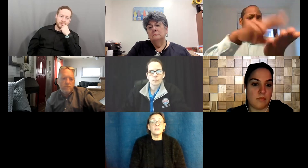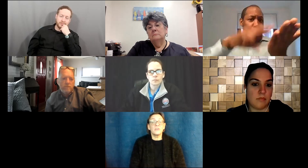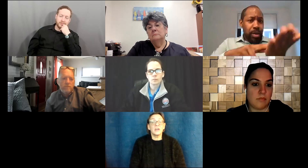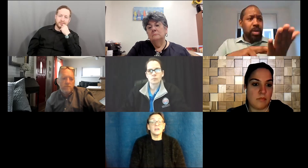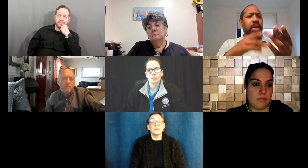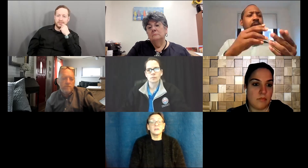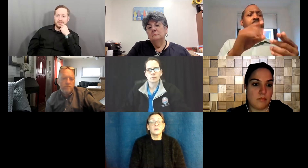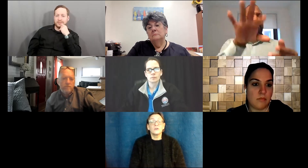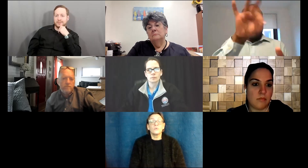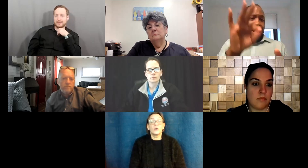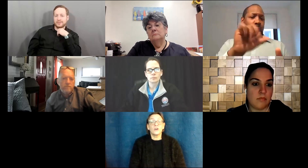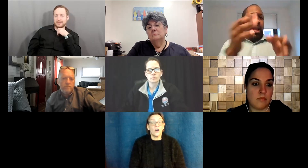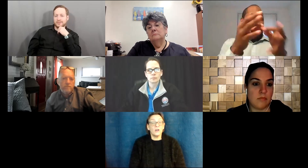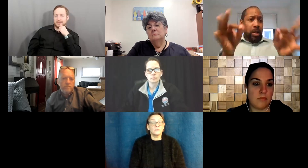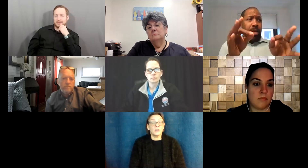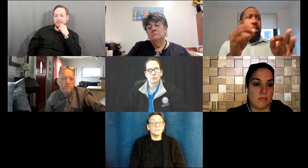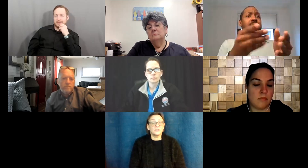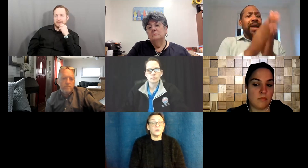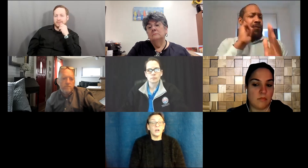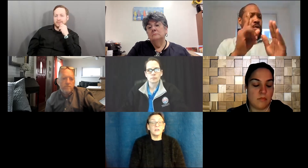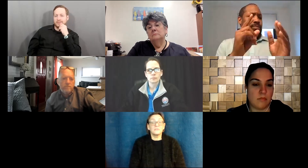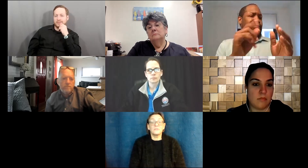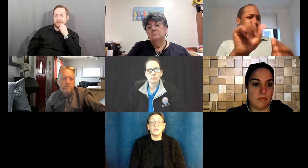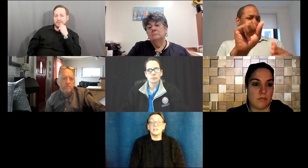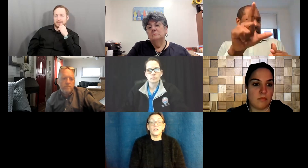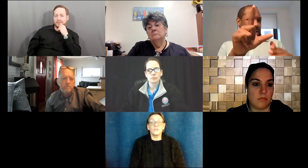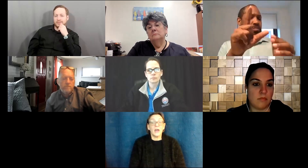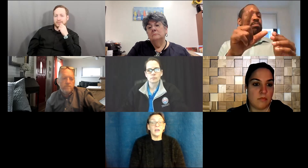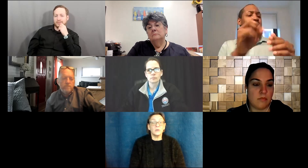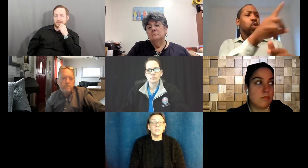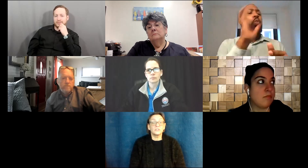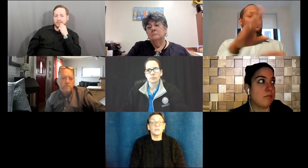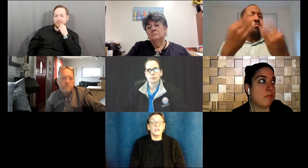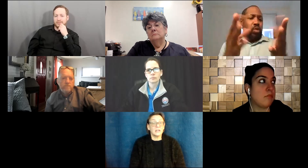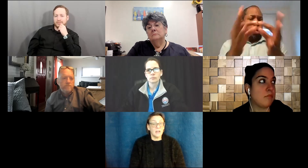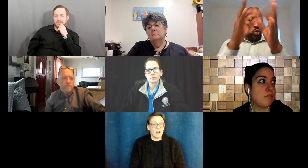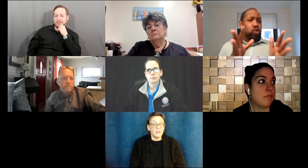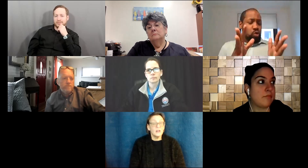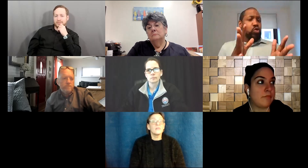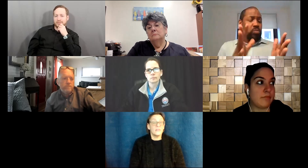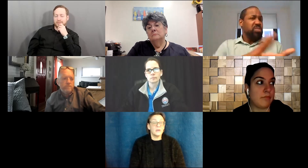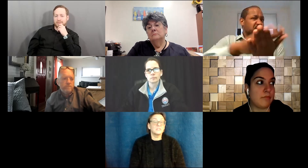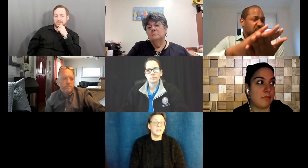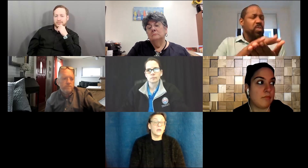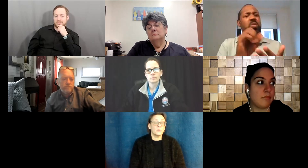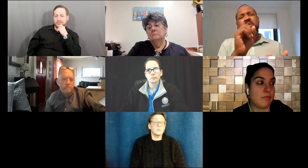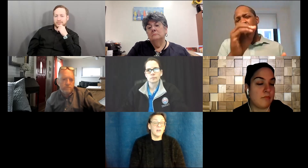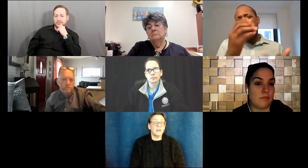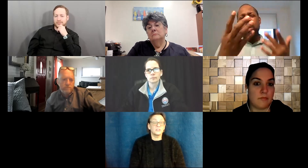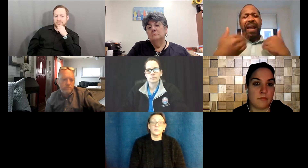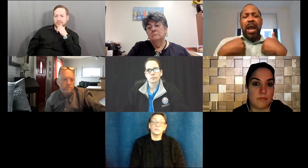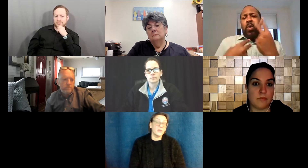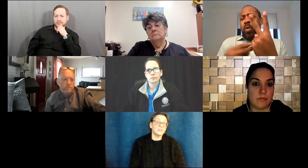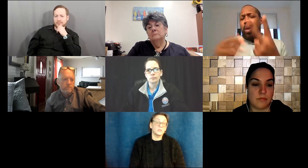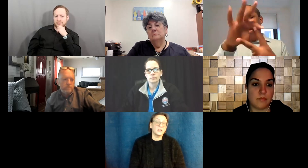know, and if they want to call and register and they need another language like ASL, then they would say, okay, we'll provide